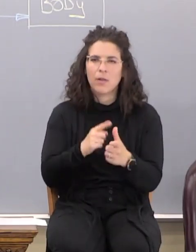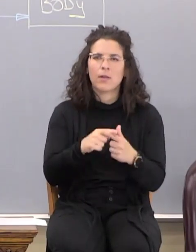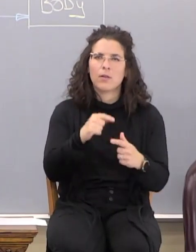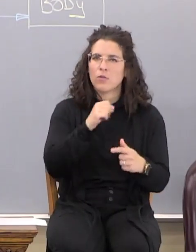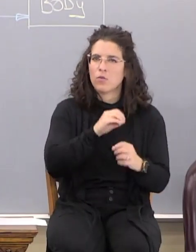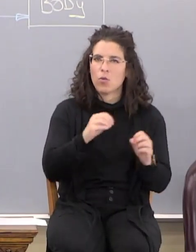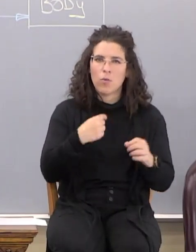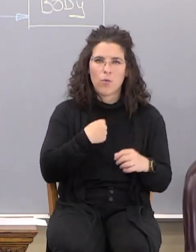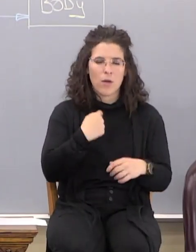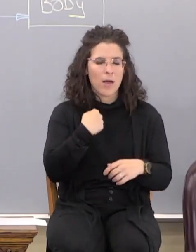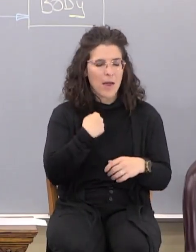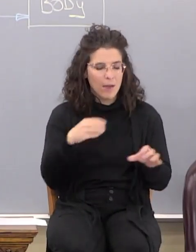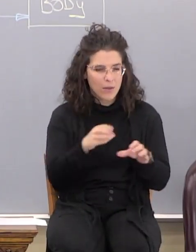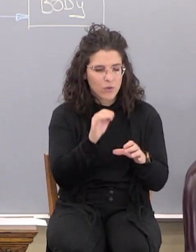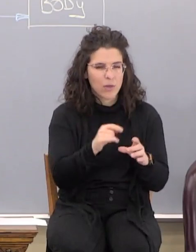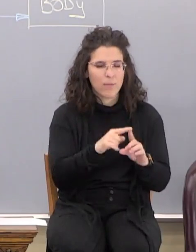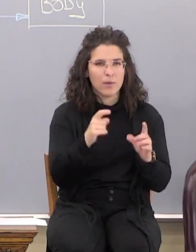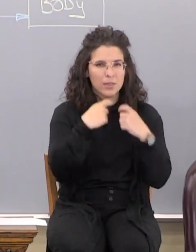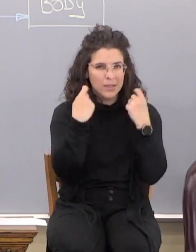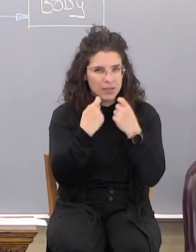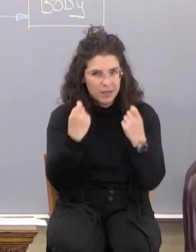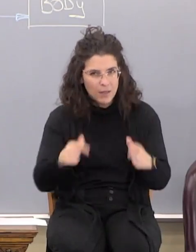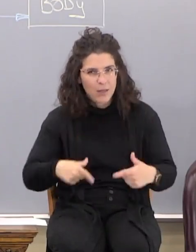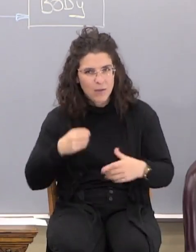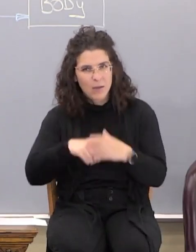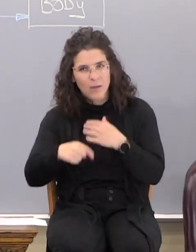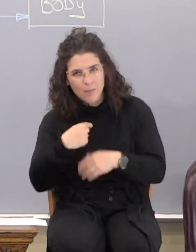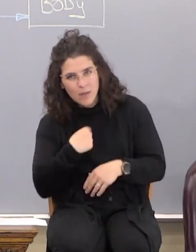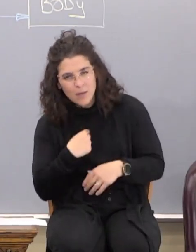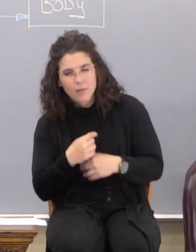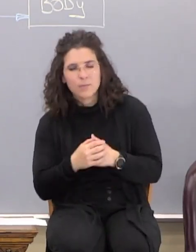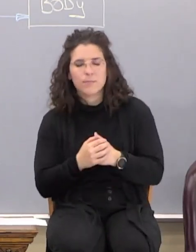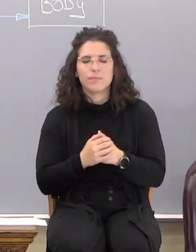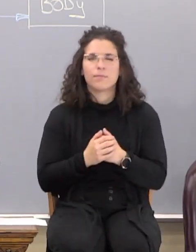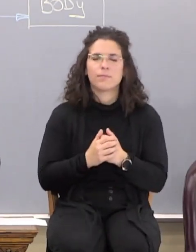more I that do it, but sin that dwelleth in me.